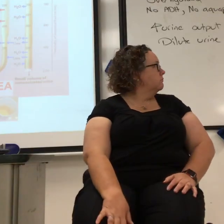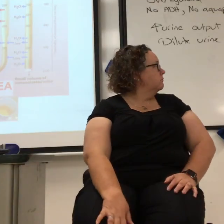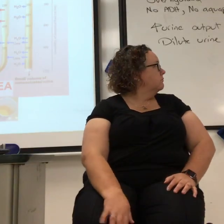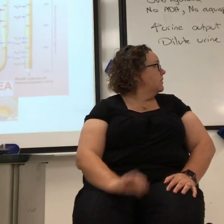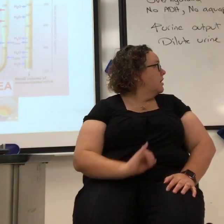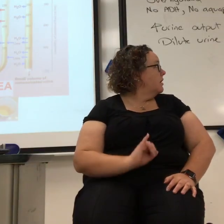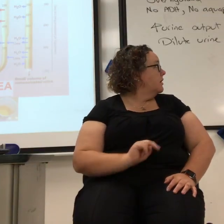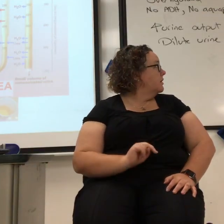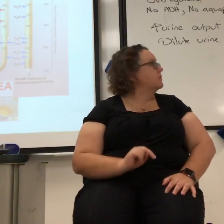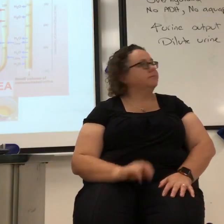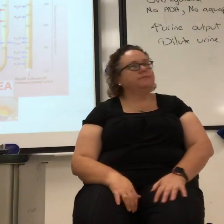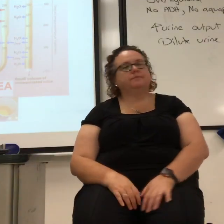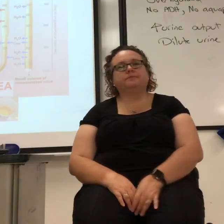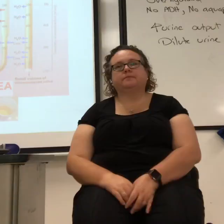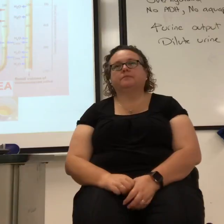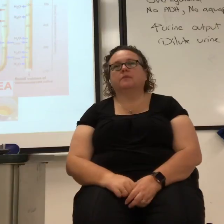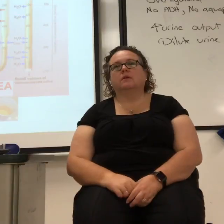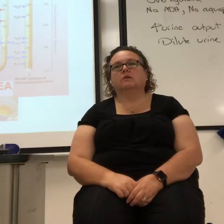Concentrated urine